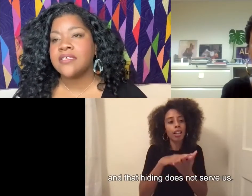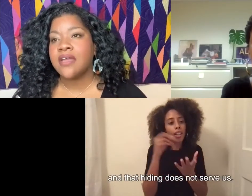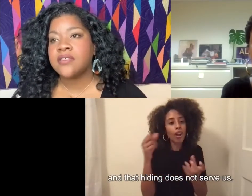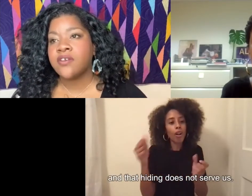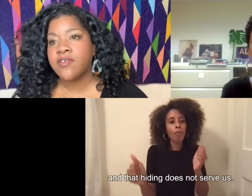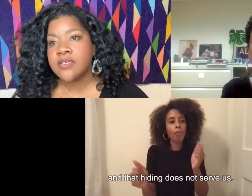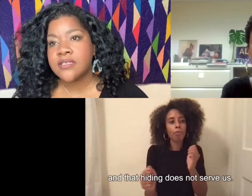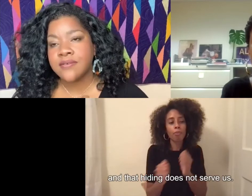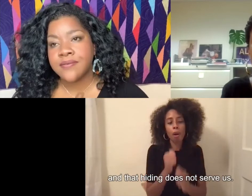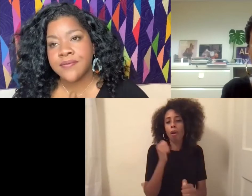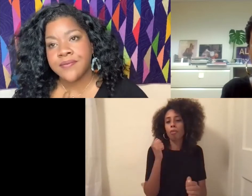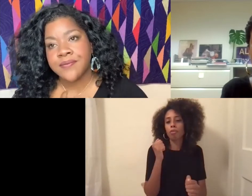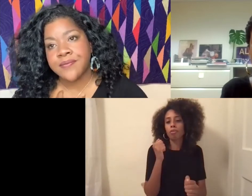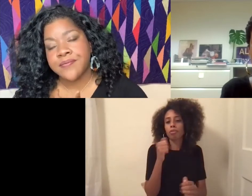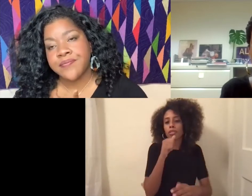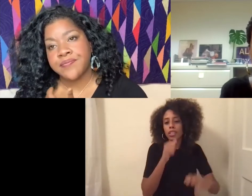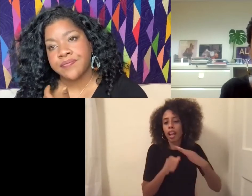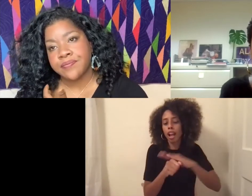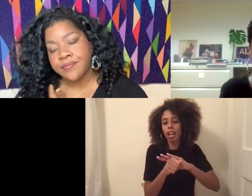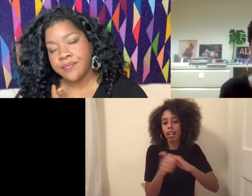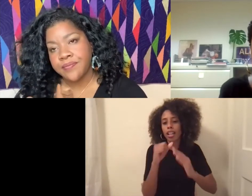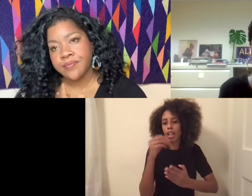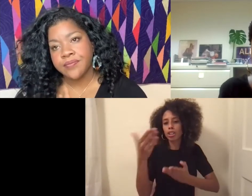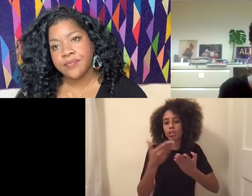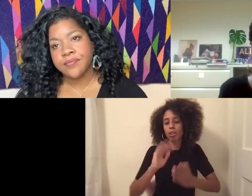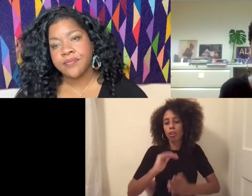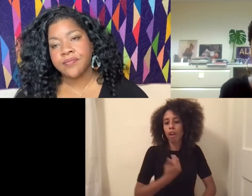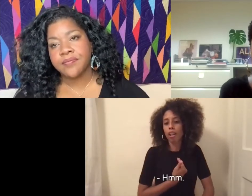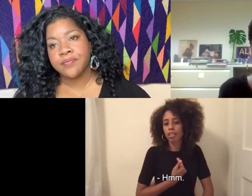hiding does not serve us.